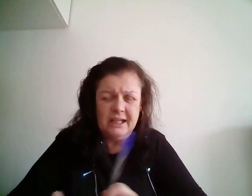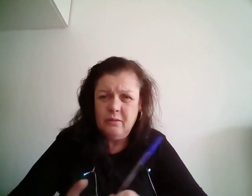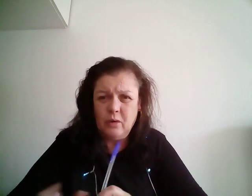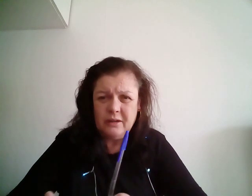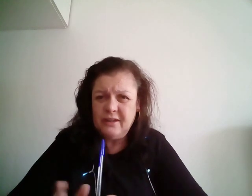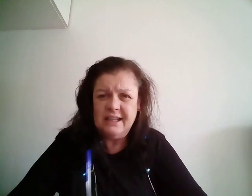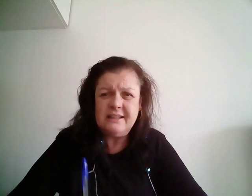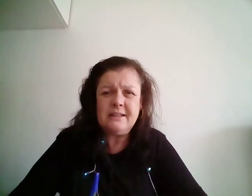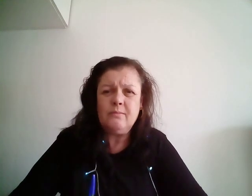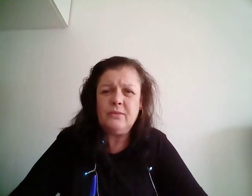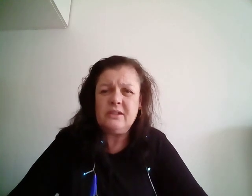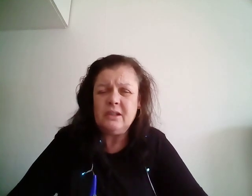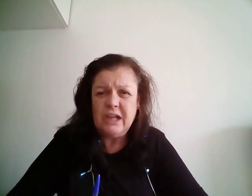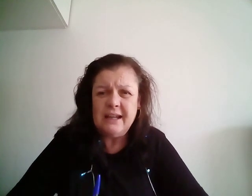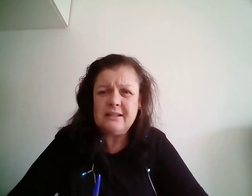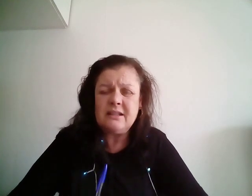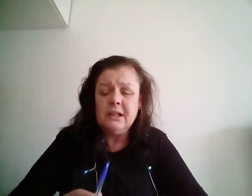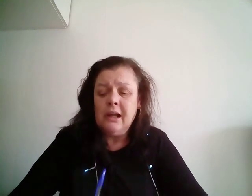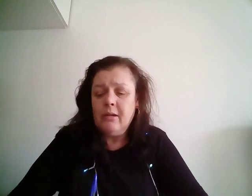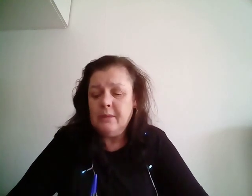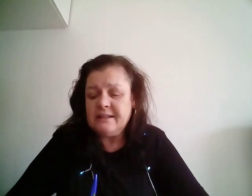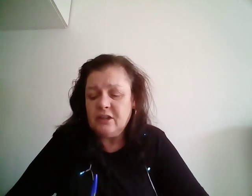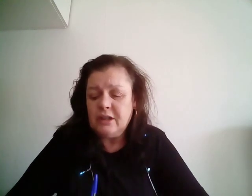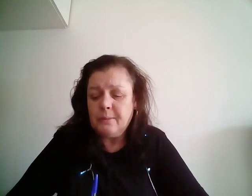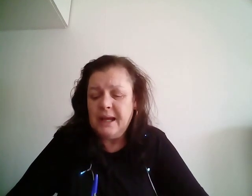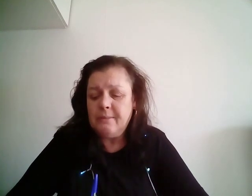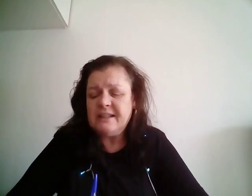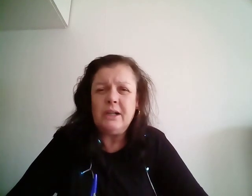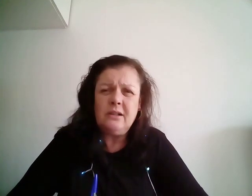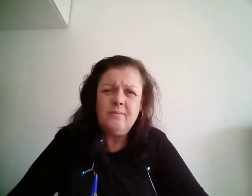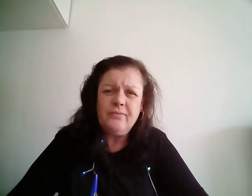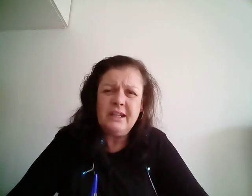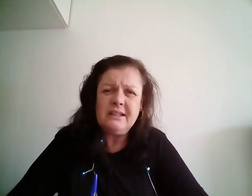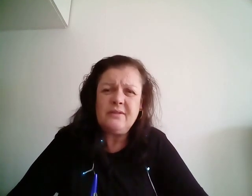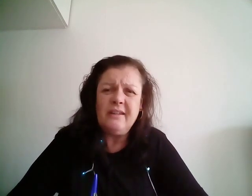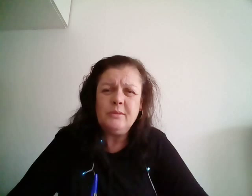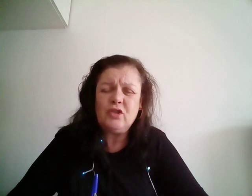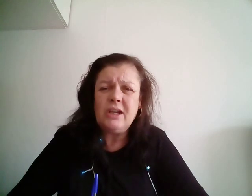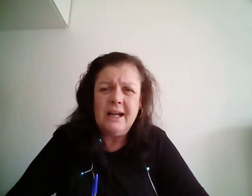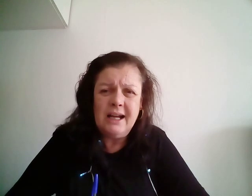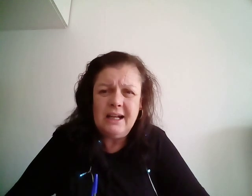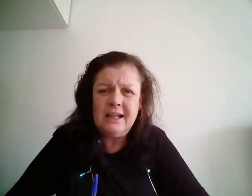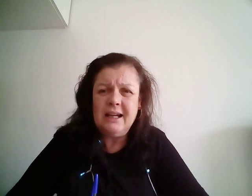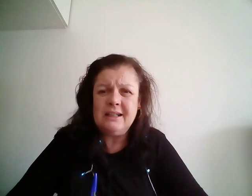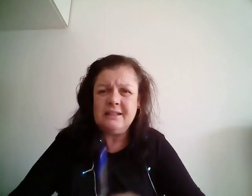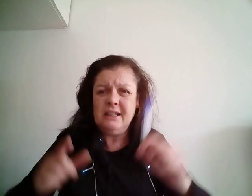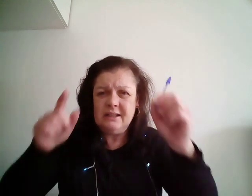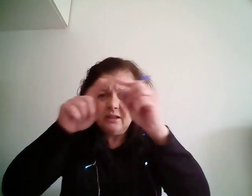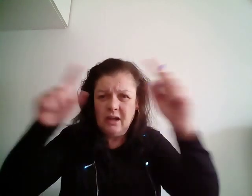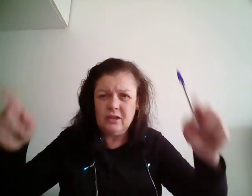any one of these subjects, my delicious babies, well, it's very much highlighted on